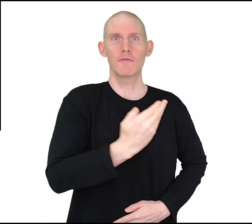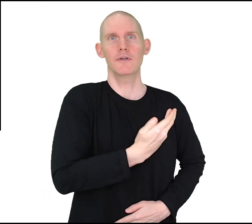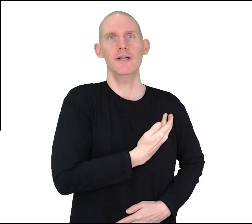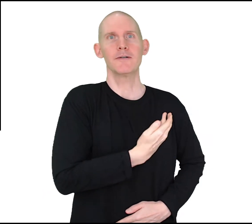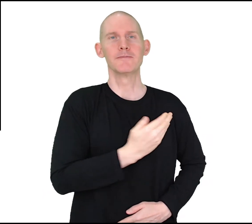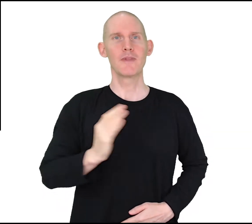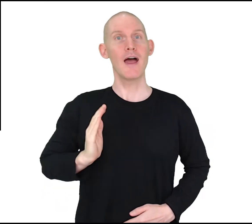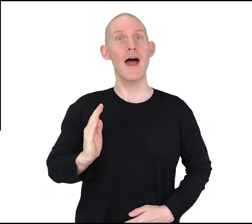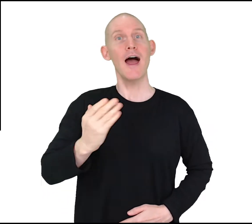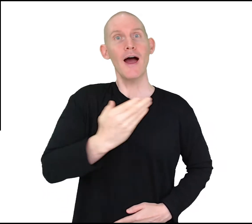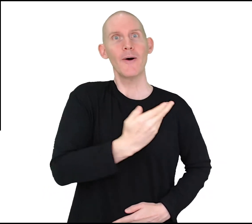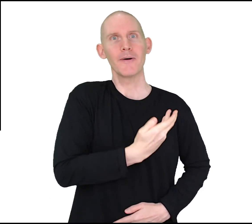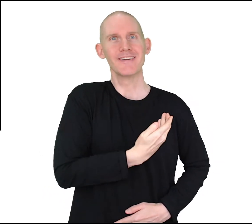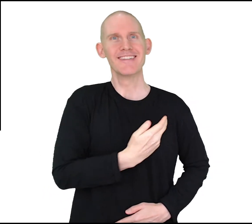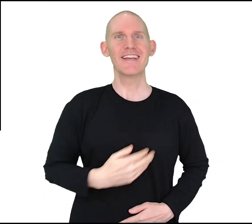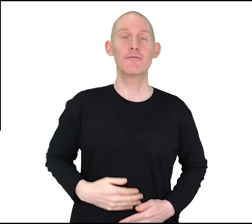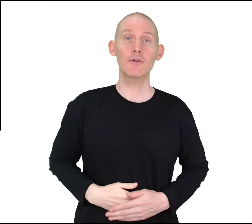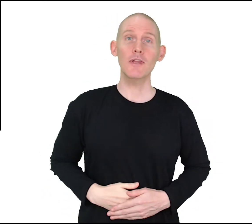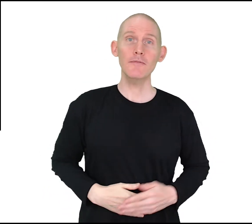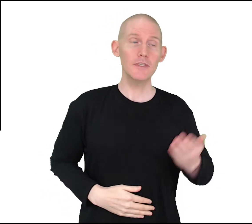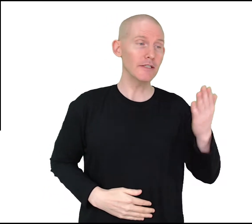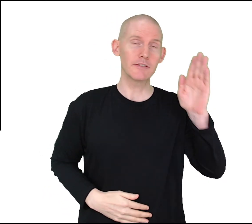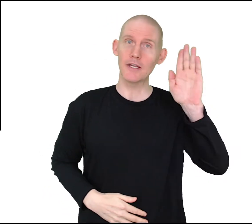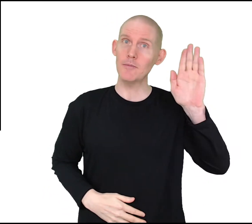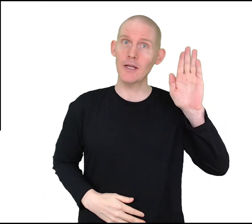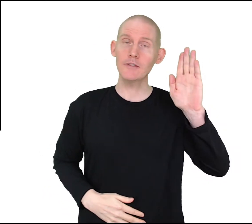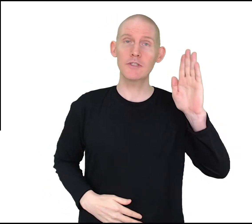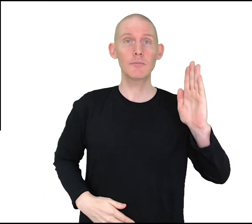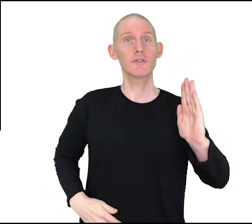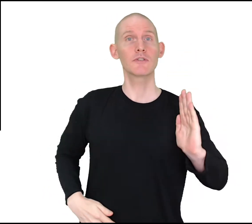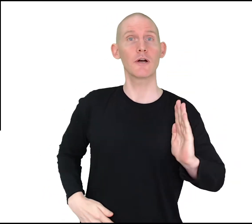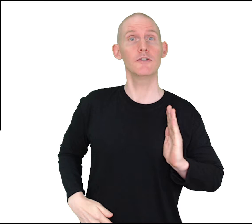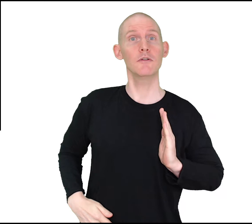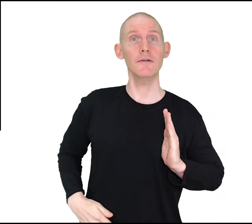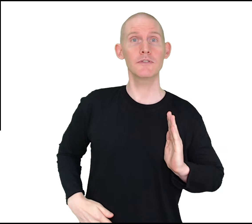here. Our. If you're lefty, same hand shape, just start on your left side.